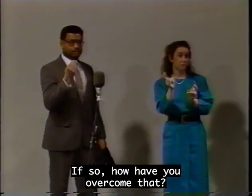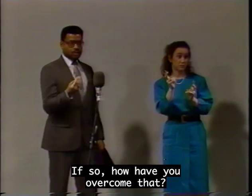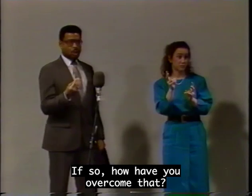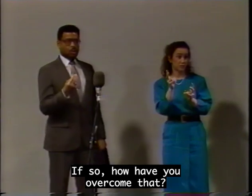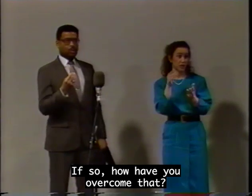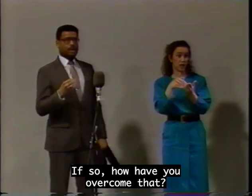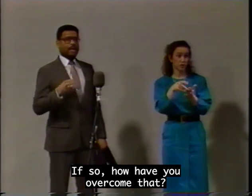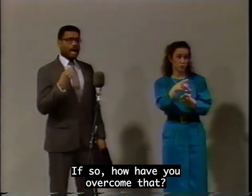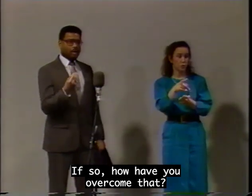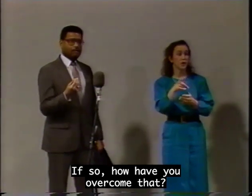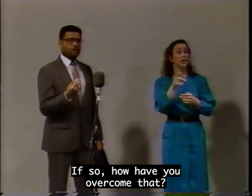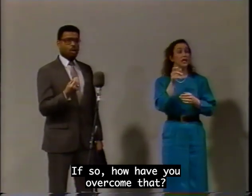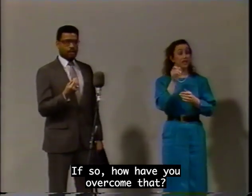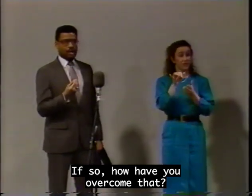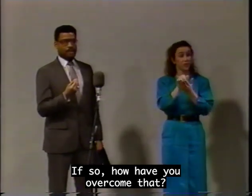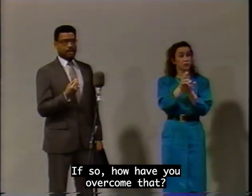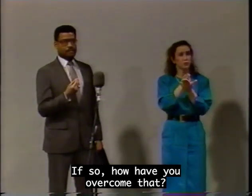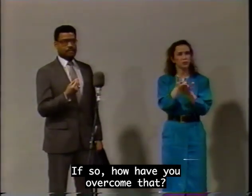so, how have you overcome that?